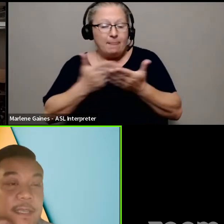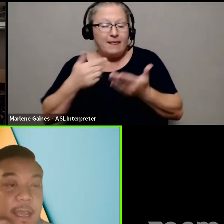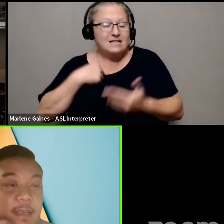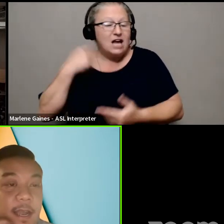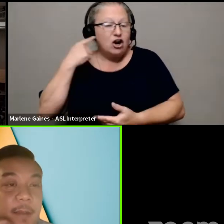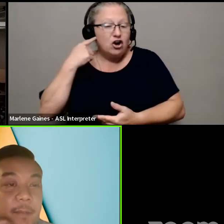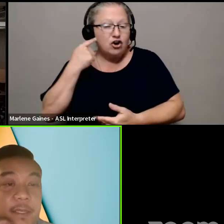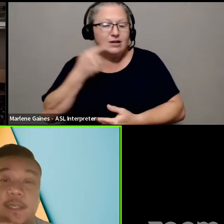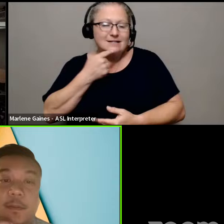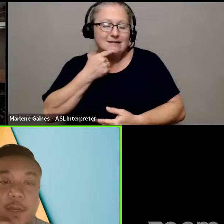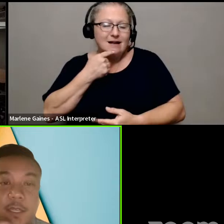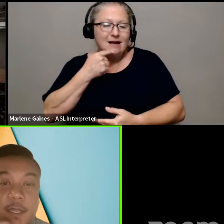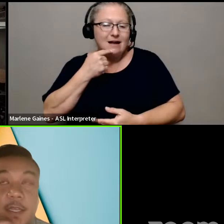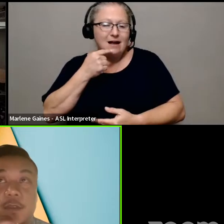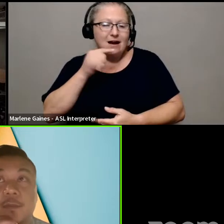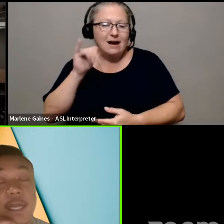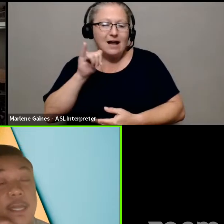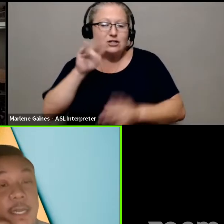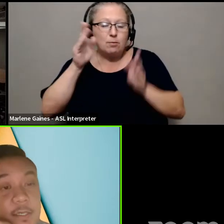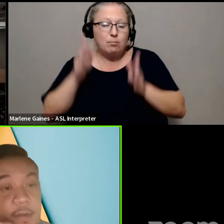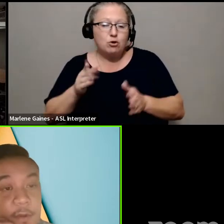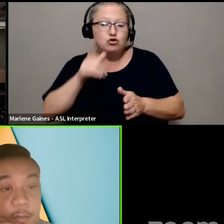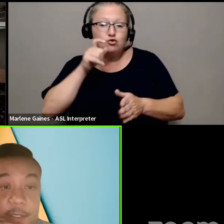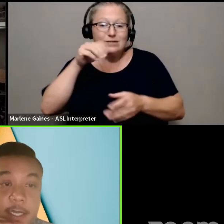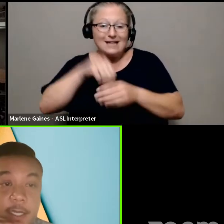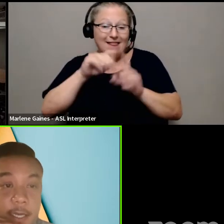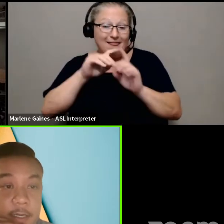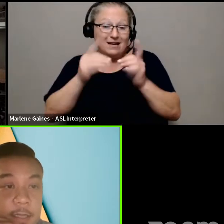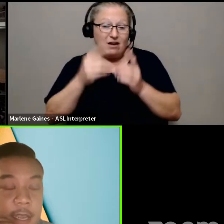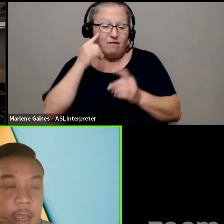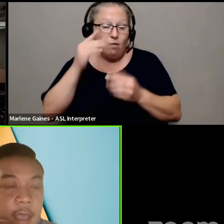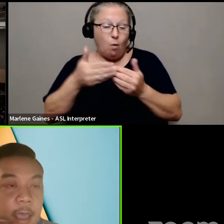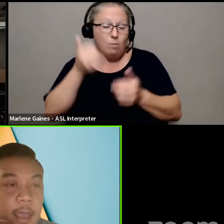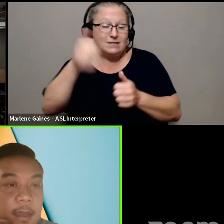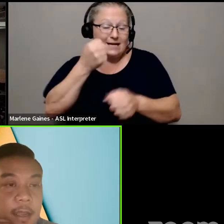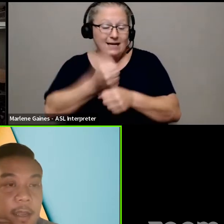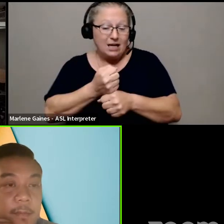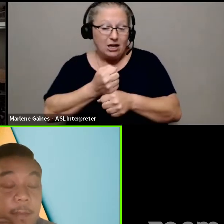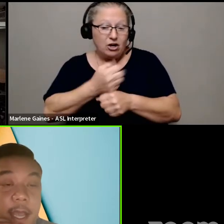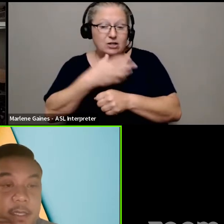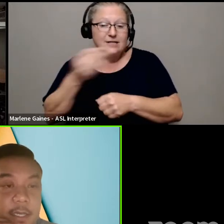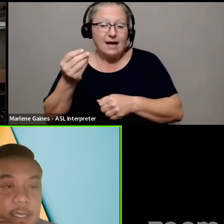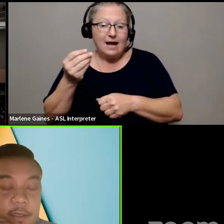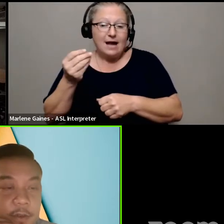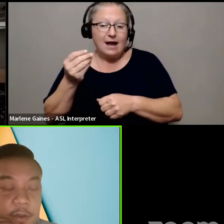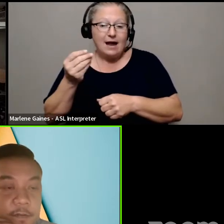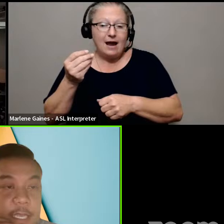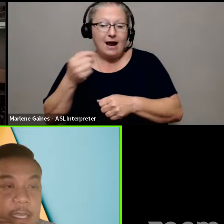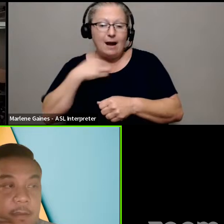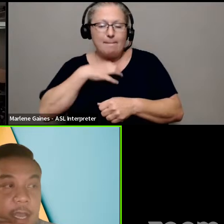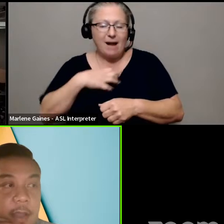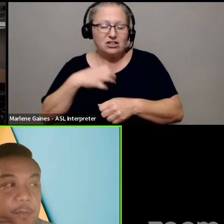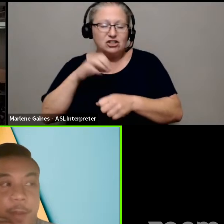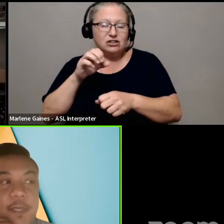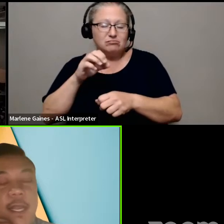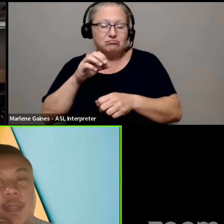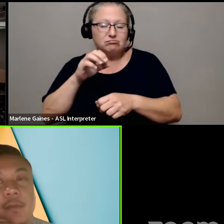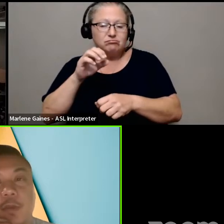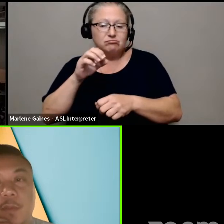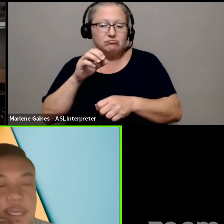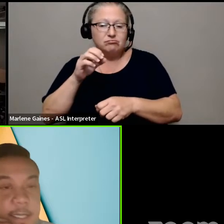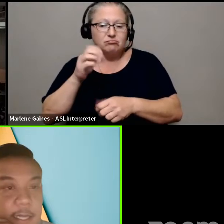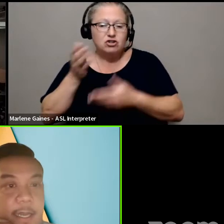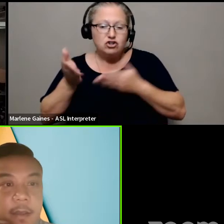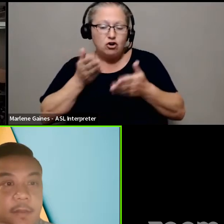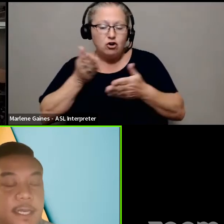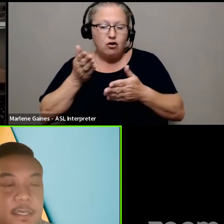heard said, just as a person who's been in the district for almost 10 years and passionately serves representing